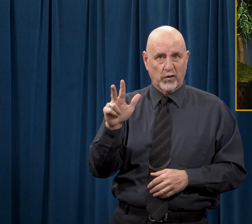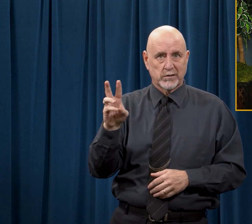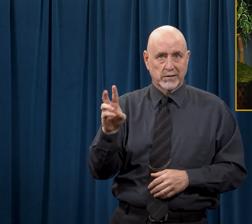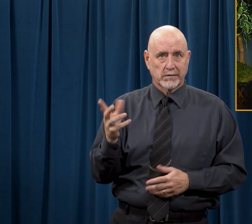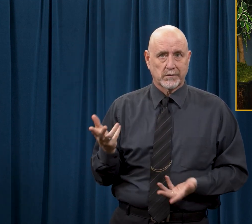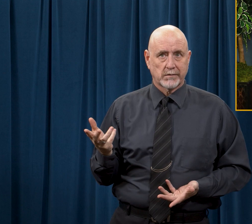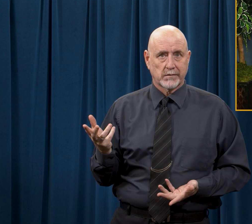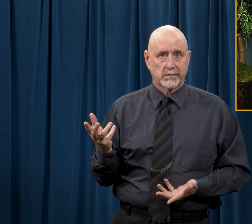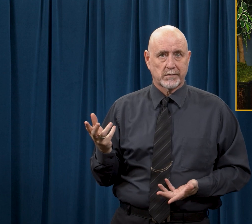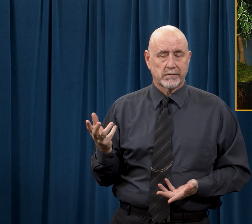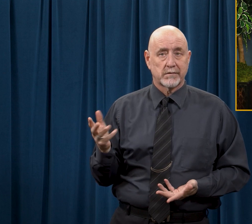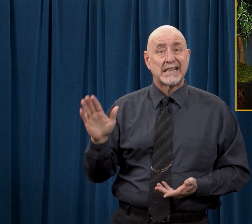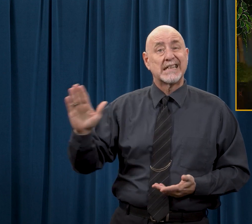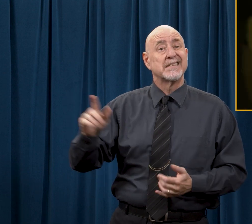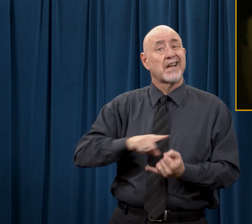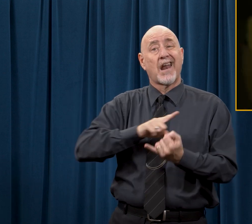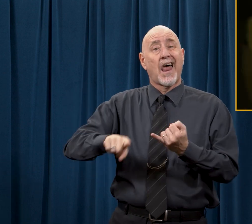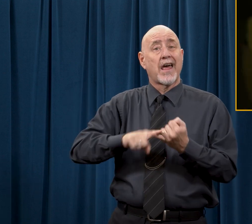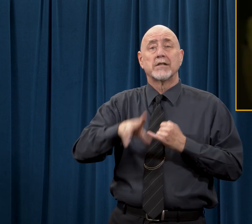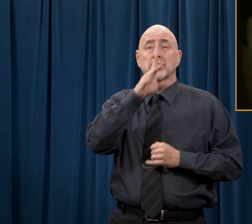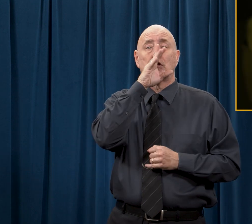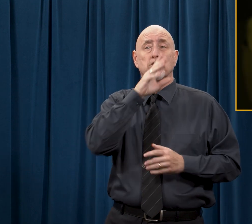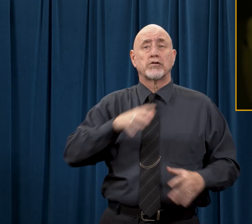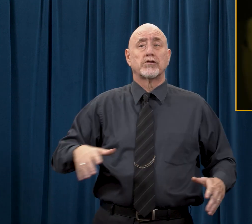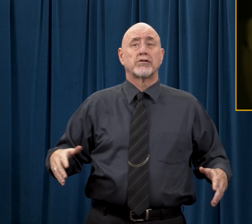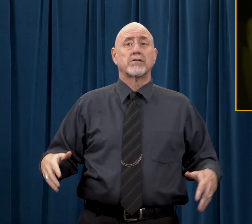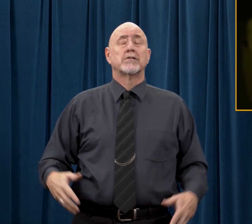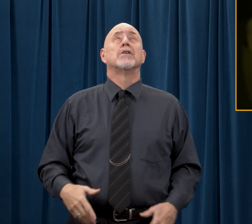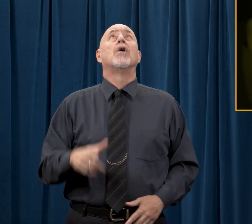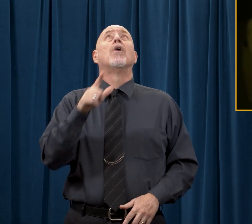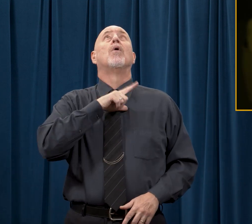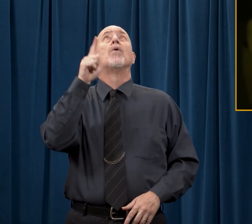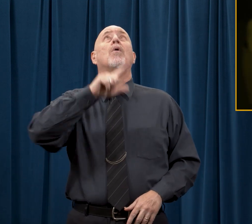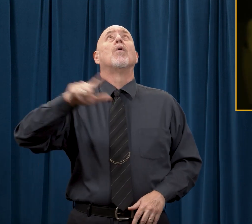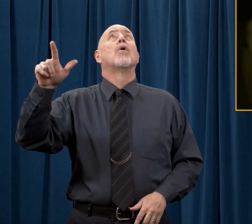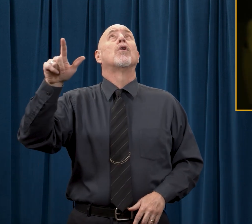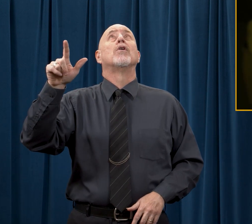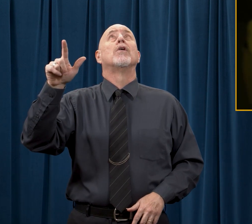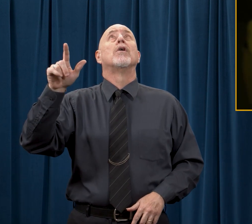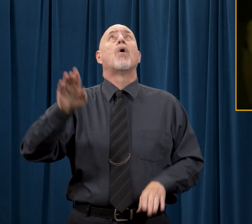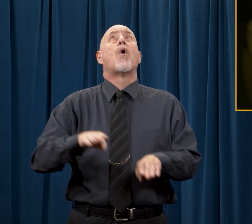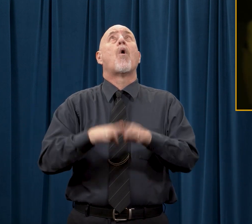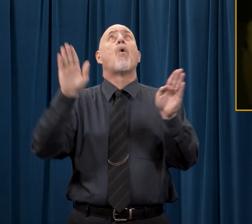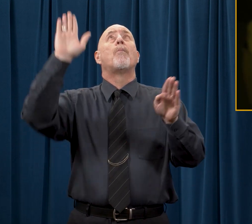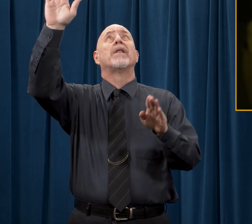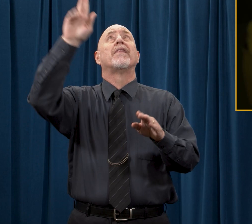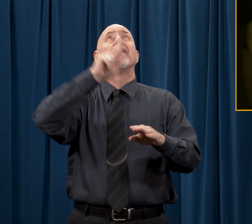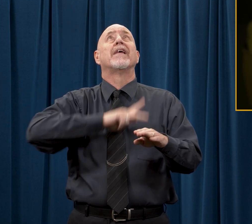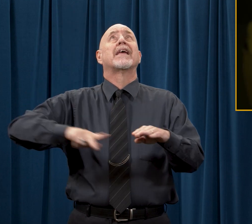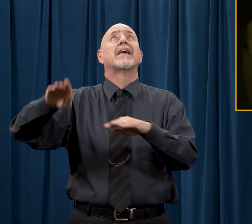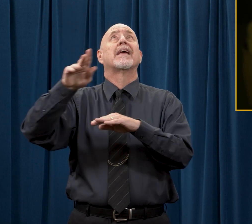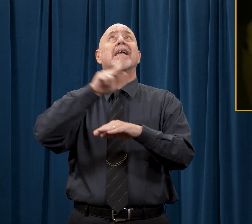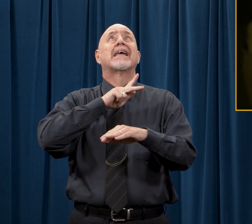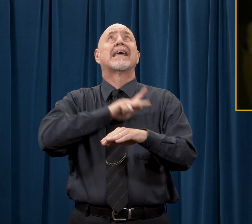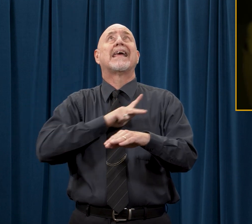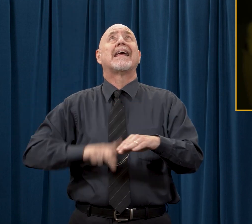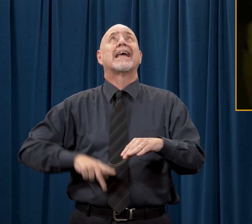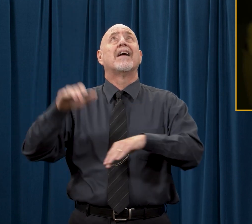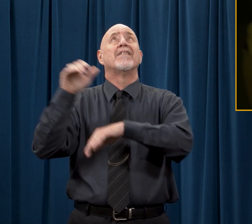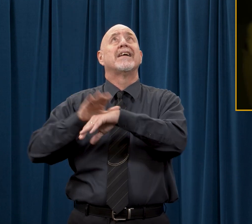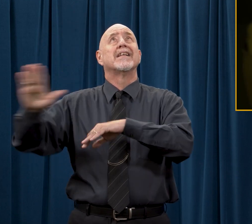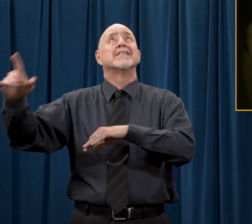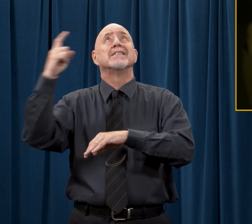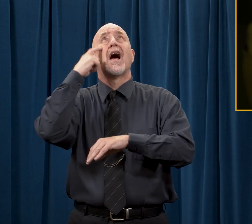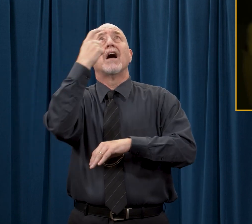in 1536. His last words were, "O Lord, open thou the King of